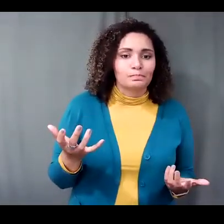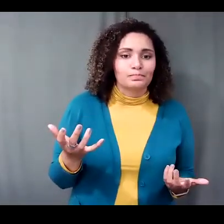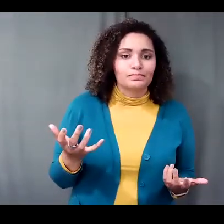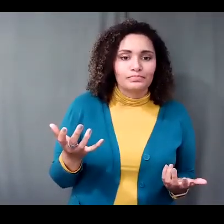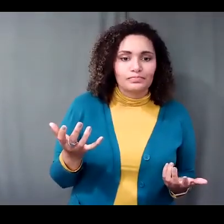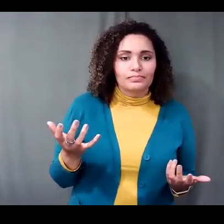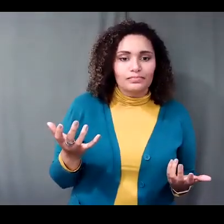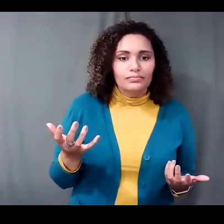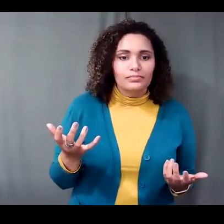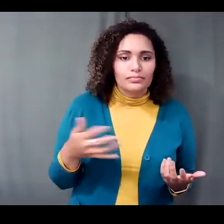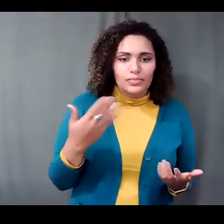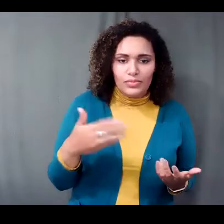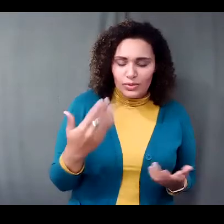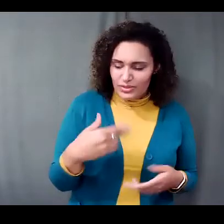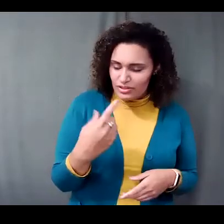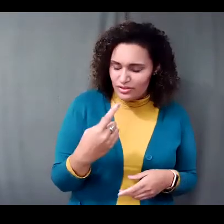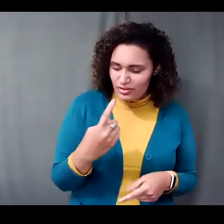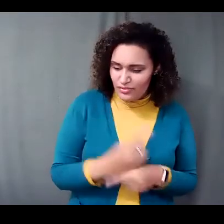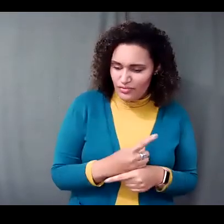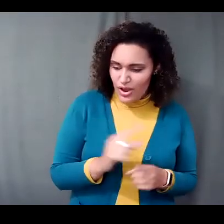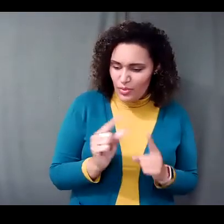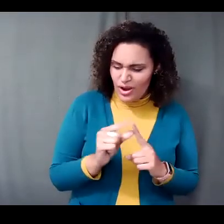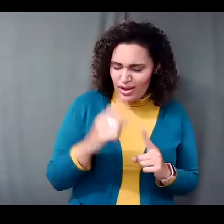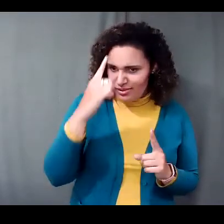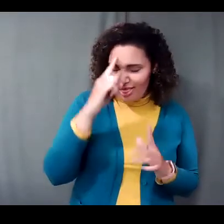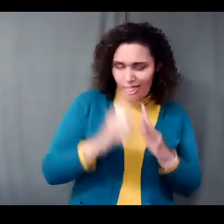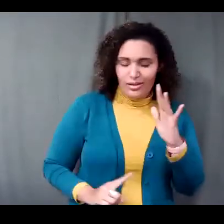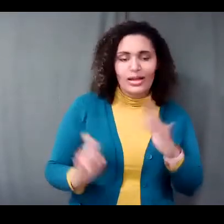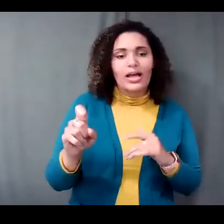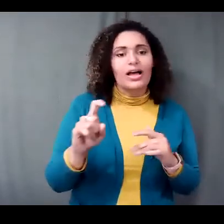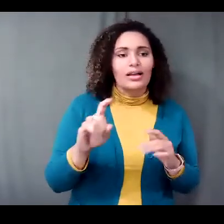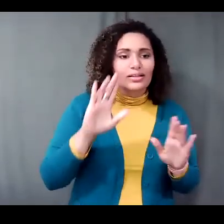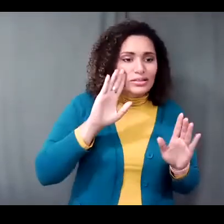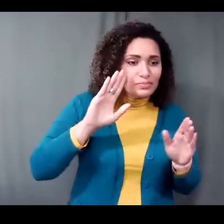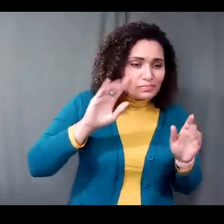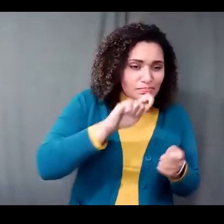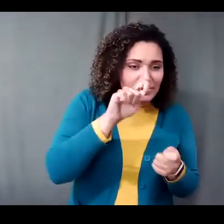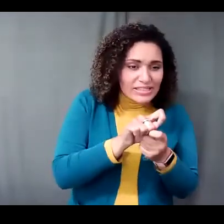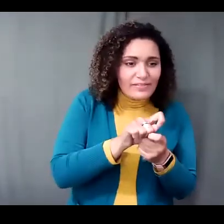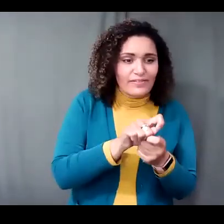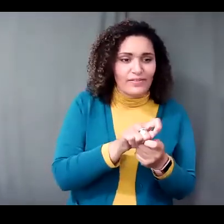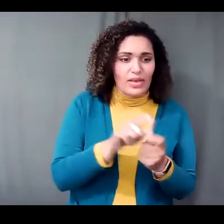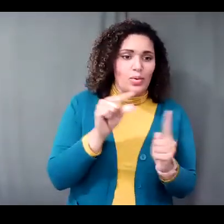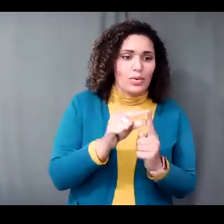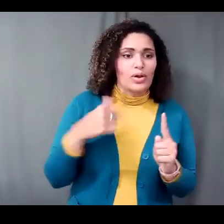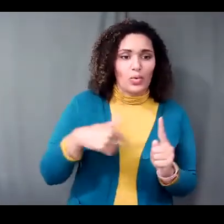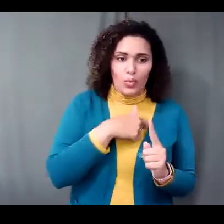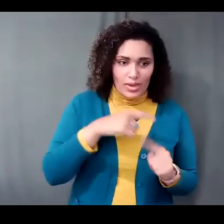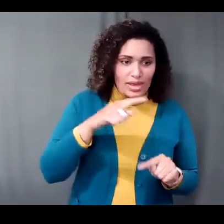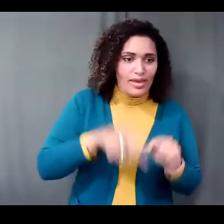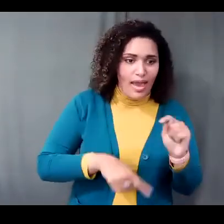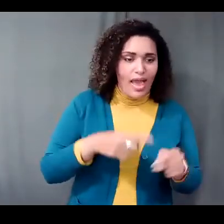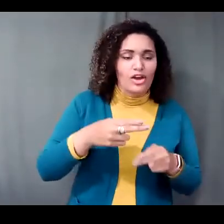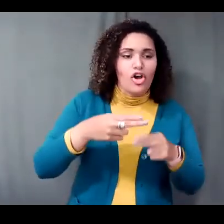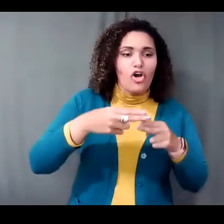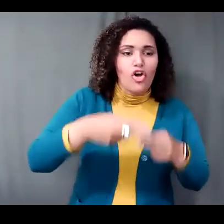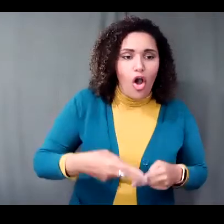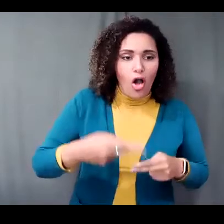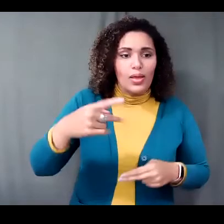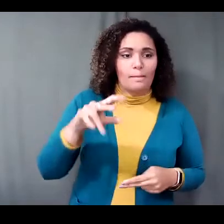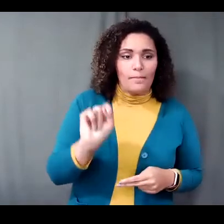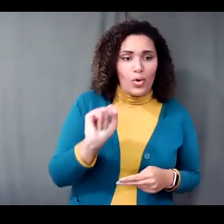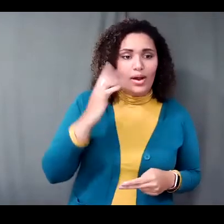it's a, what is the word? We're spacing on the name of the word. This is like a dedicated word. So we can't call this wine port. It's not port because